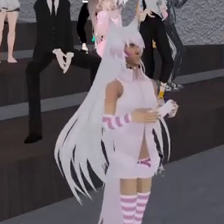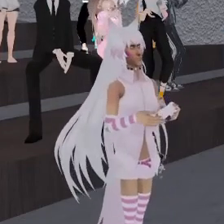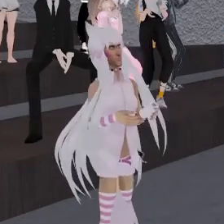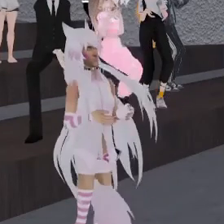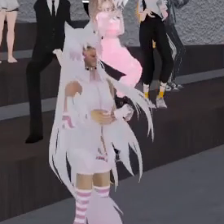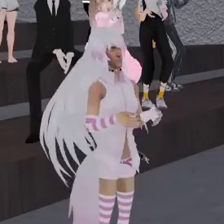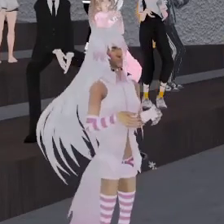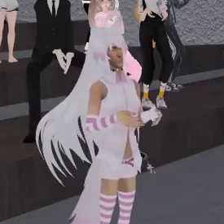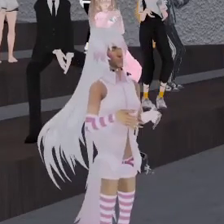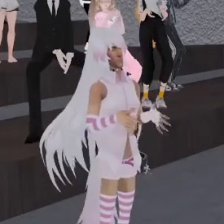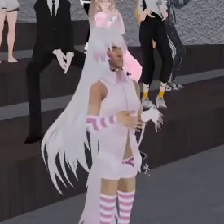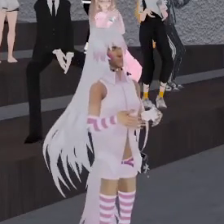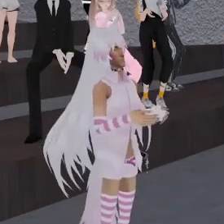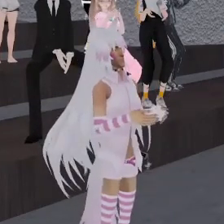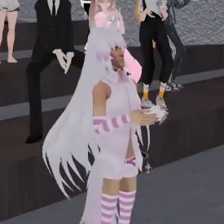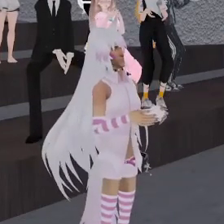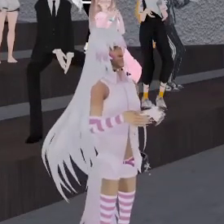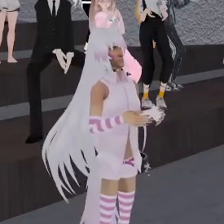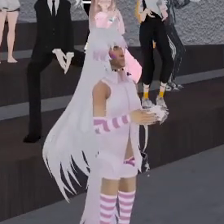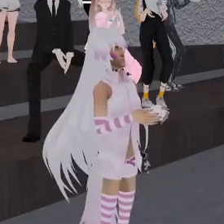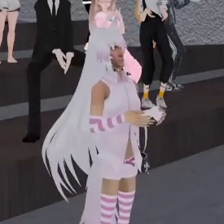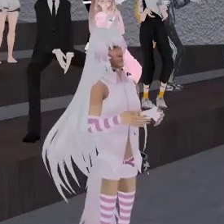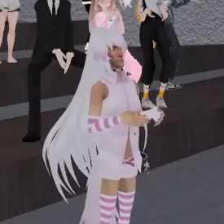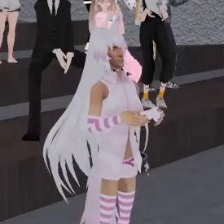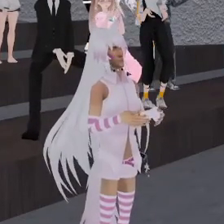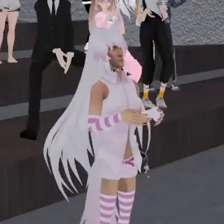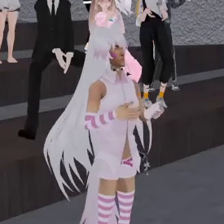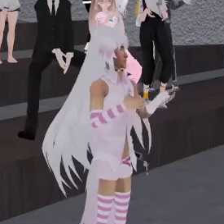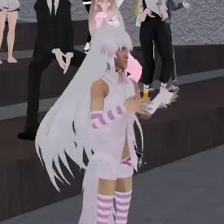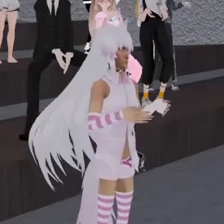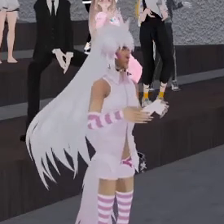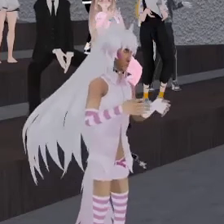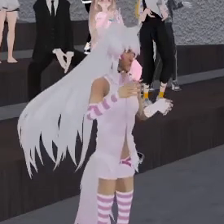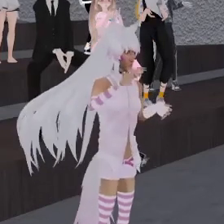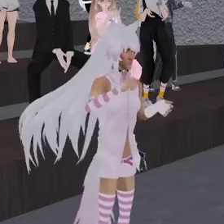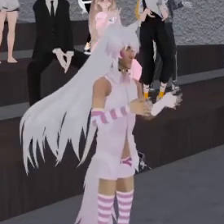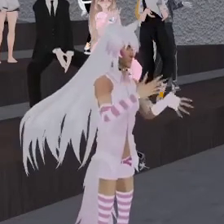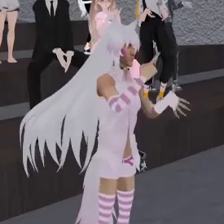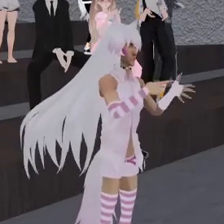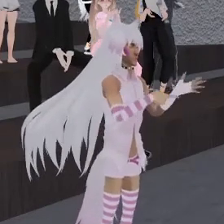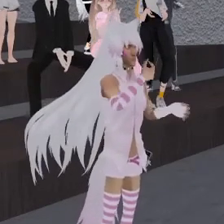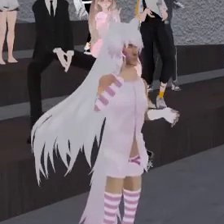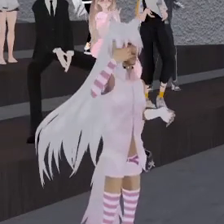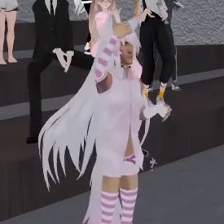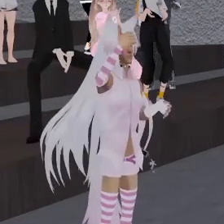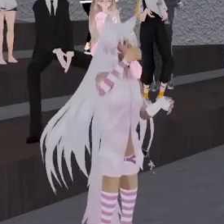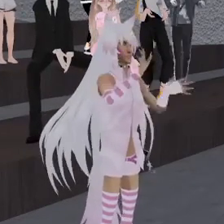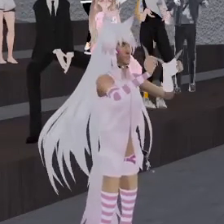So are you asking if it's okay to ask a deaf person, can I interpret for you? Is that what you're saying? Kind of? Yeah.